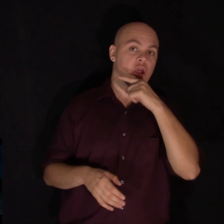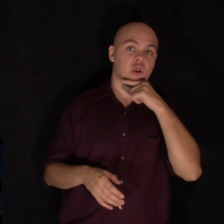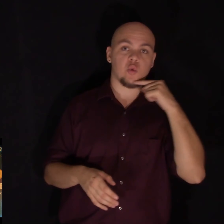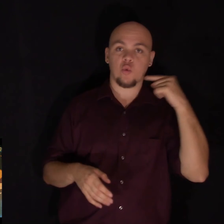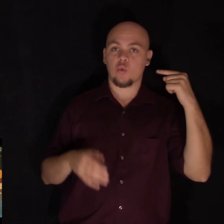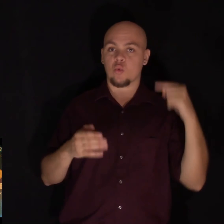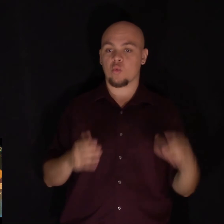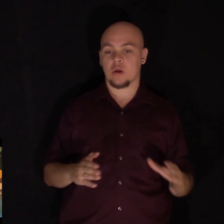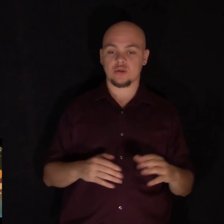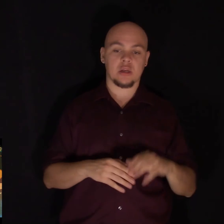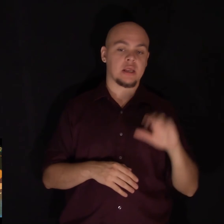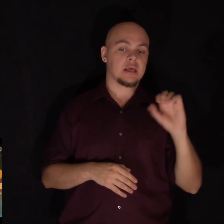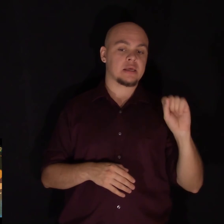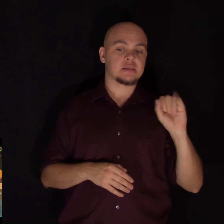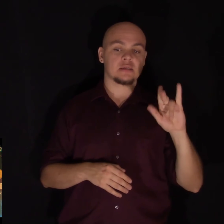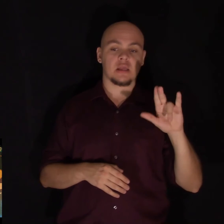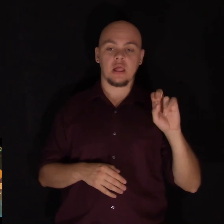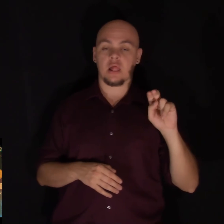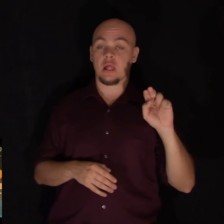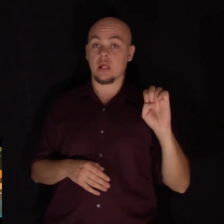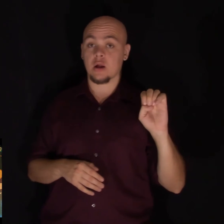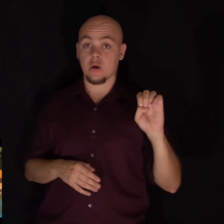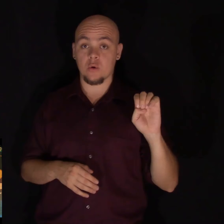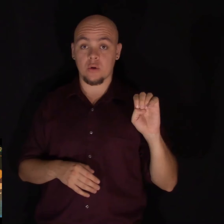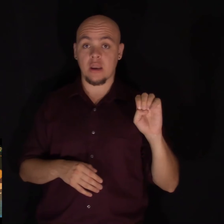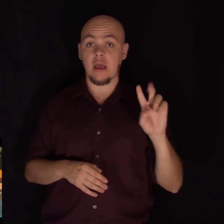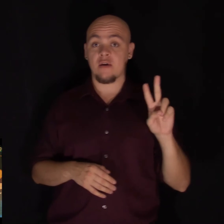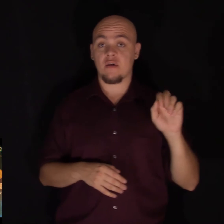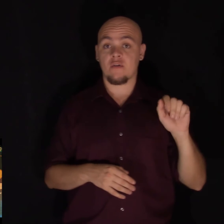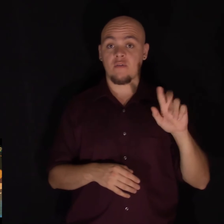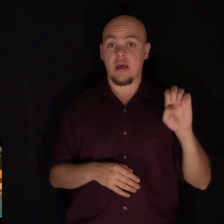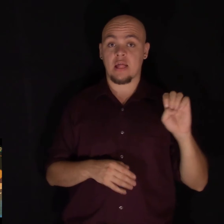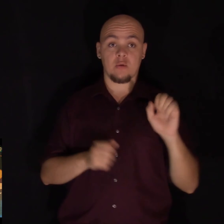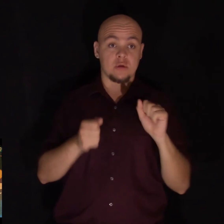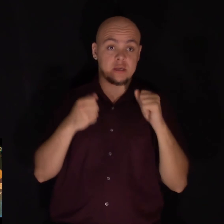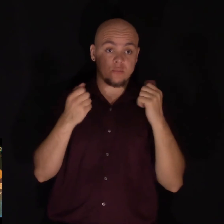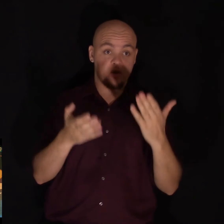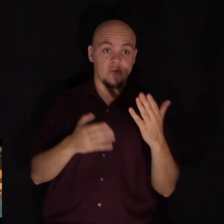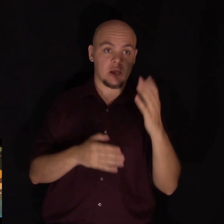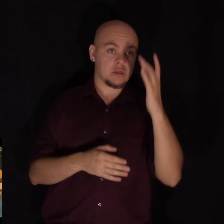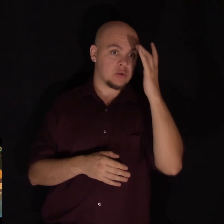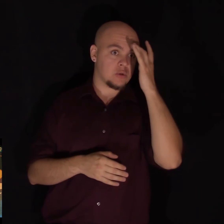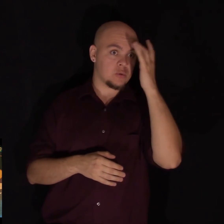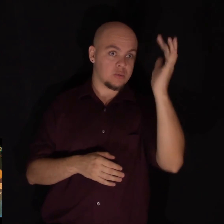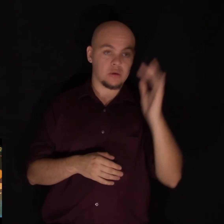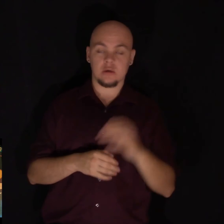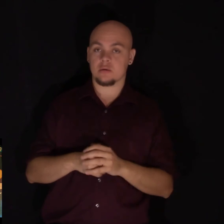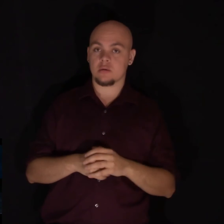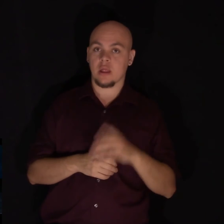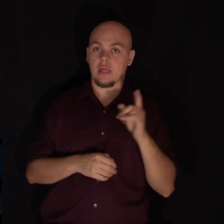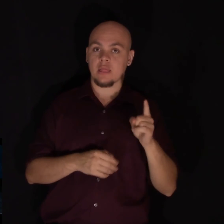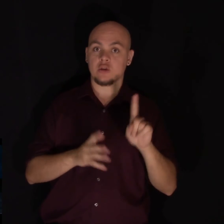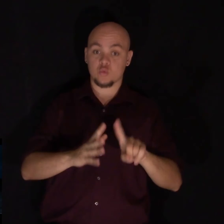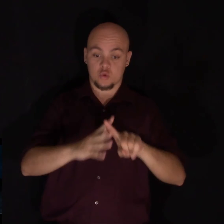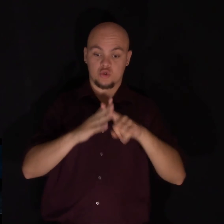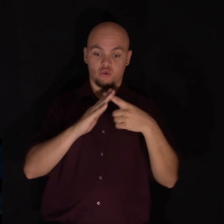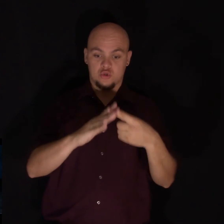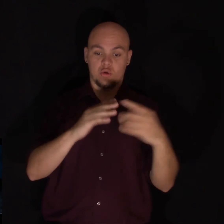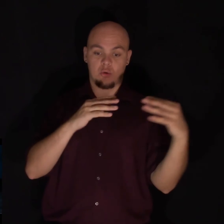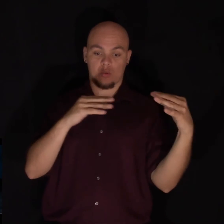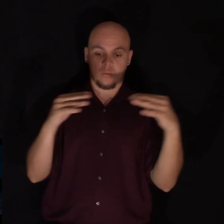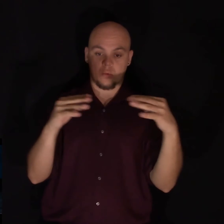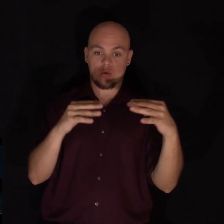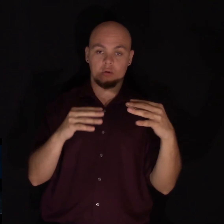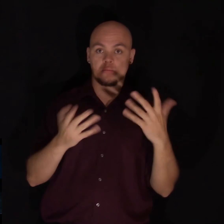company in Silicon Valley was about to deploy a superintelligent AI? This machine would be capable of waging war, right, whether